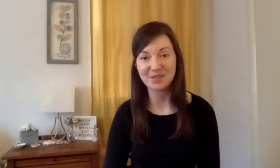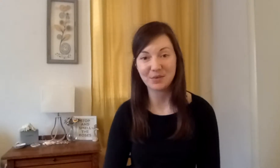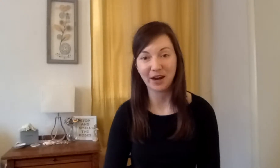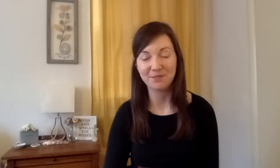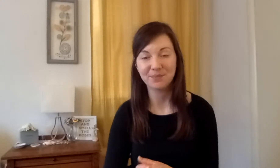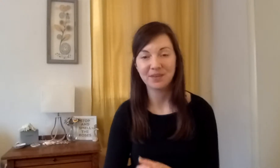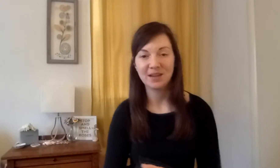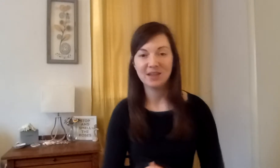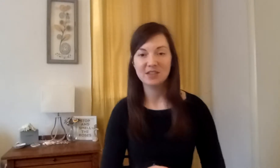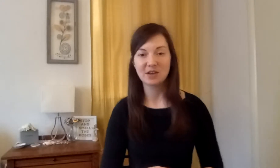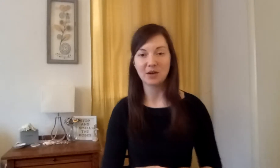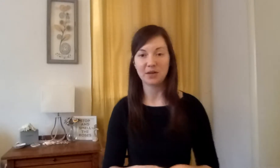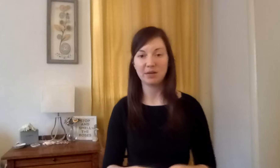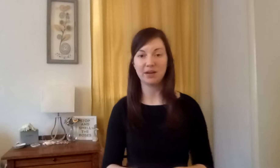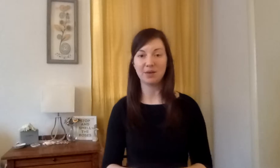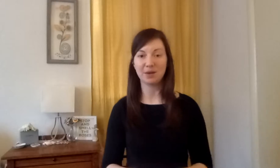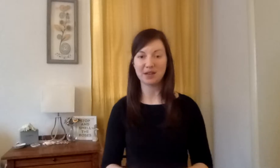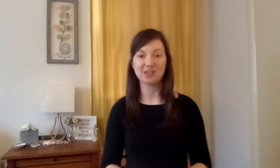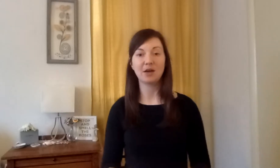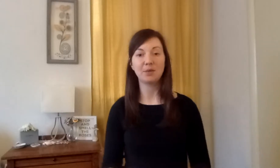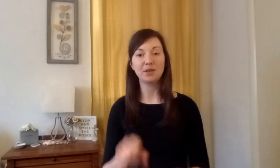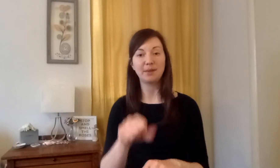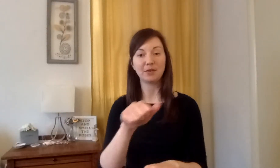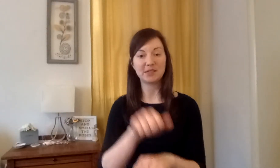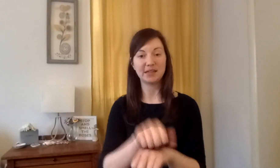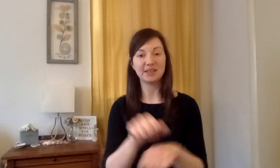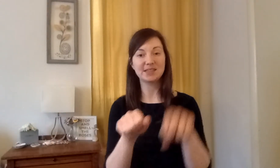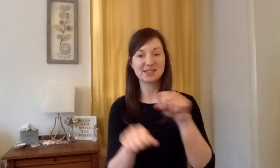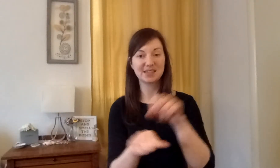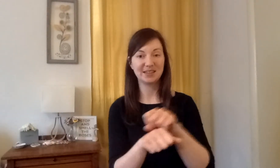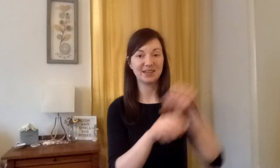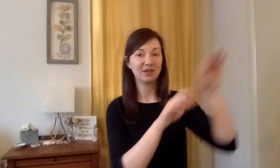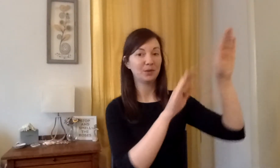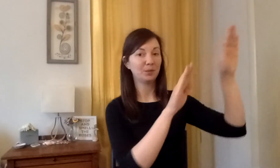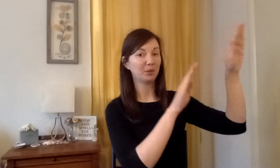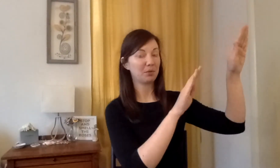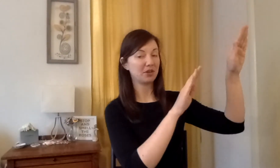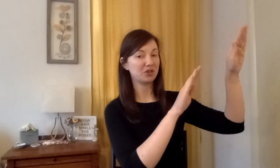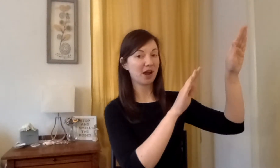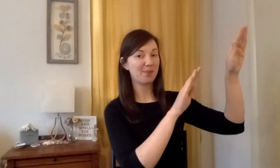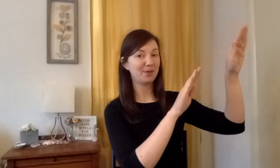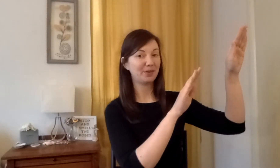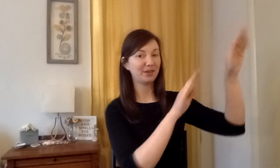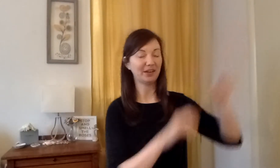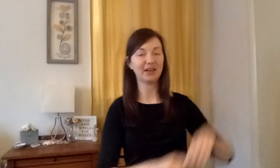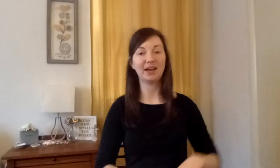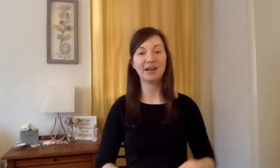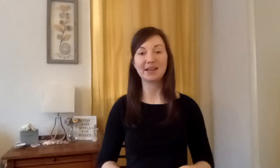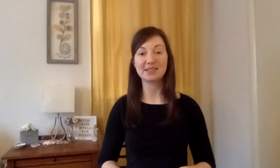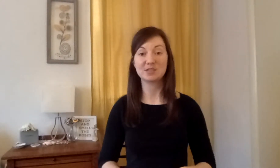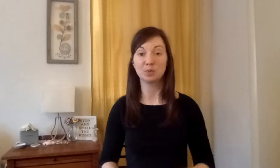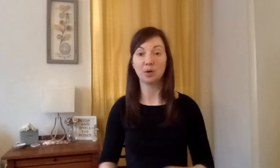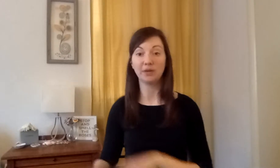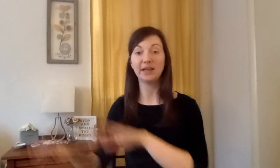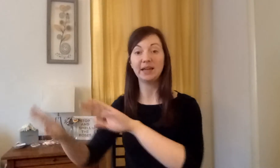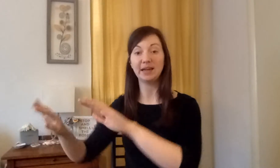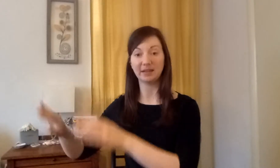okay? So here we go. We're going to start with mountains, where we reach up. Good. And next is rolling